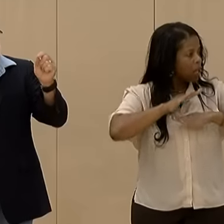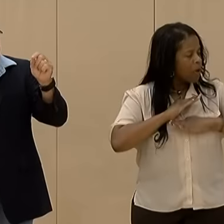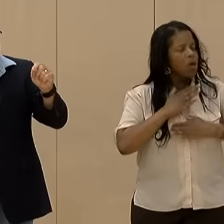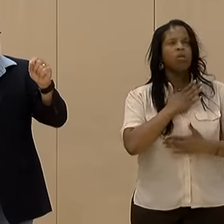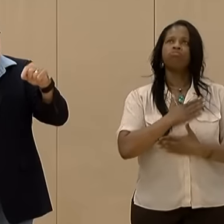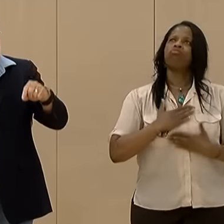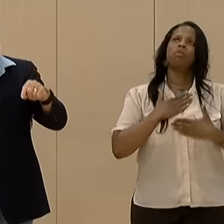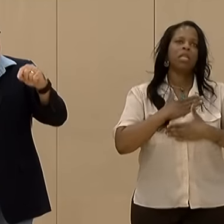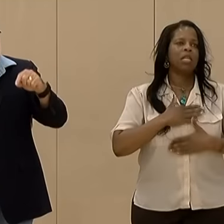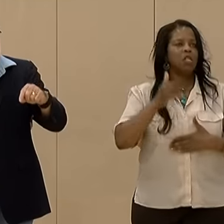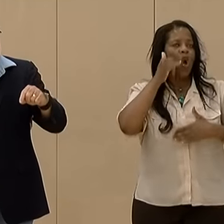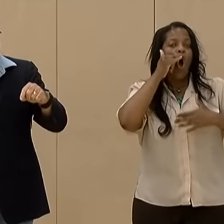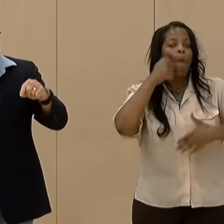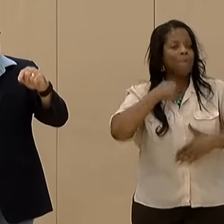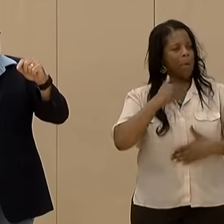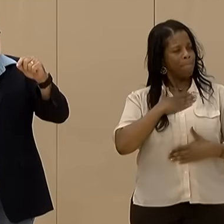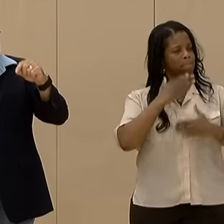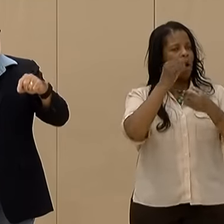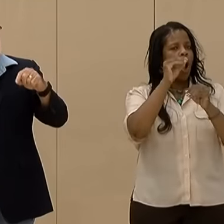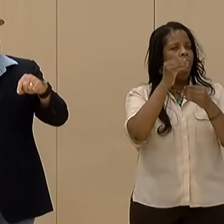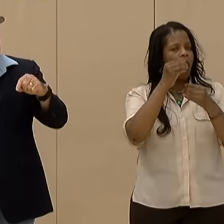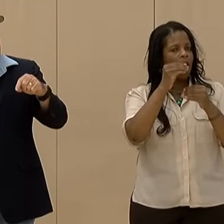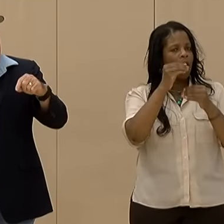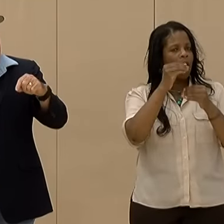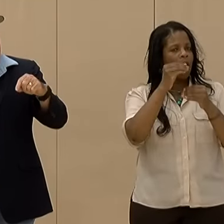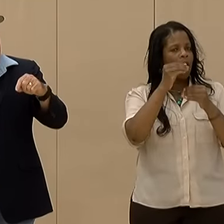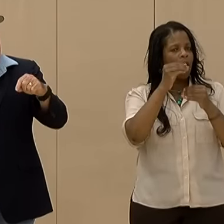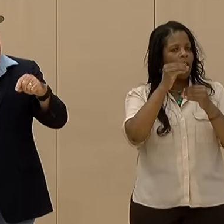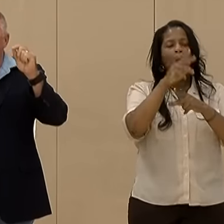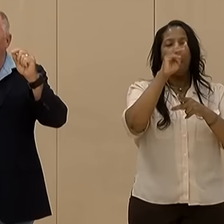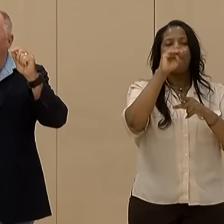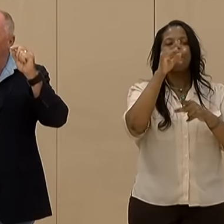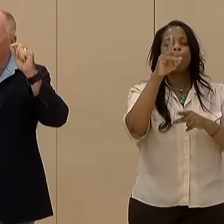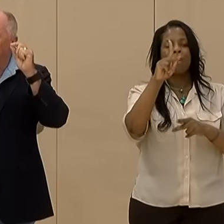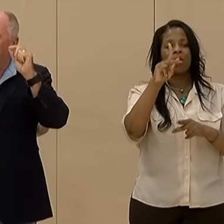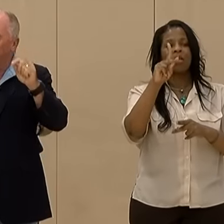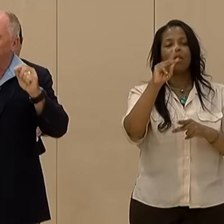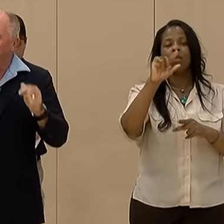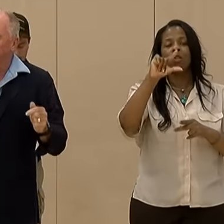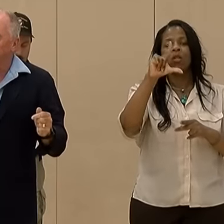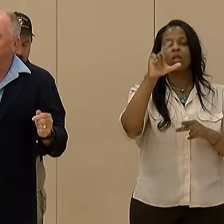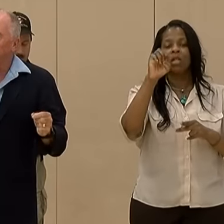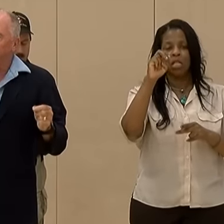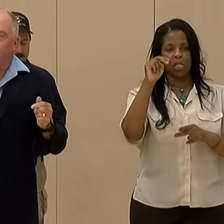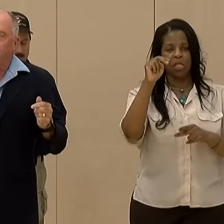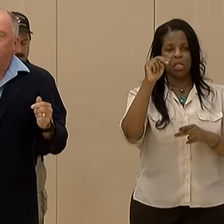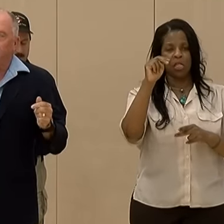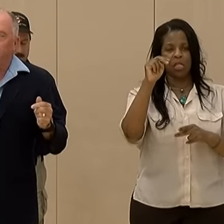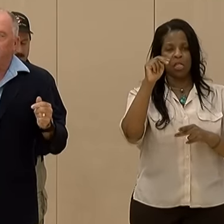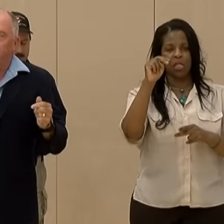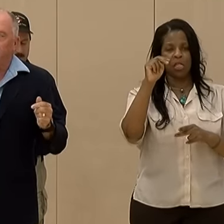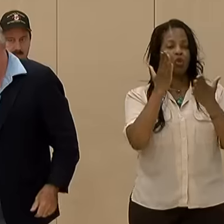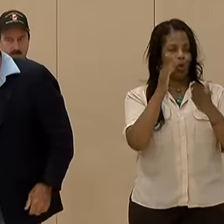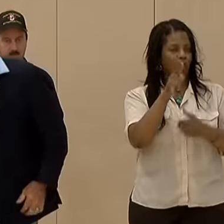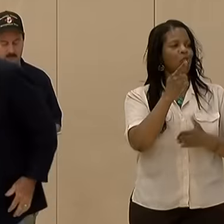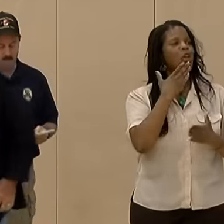please feel free to call me or my office, Supervisor Mick Gleason, and we'll jump at serving you. Thank you for being